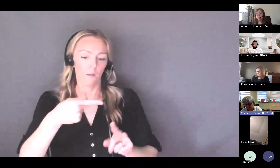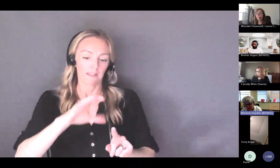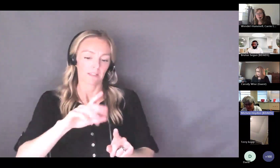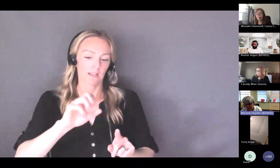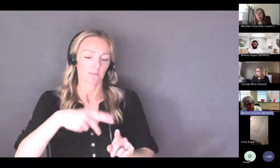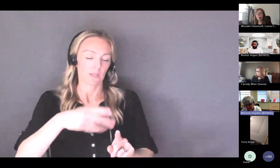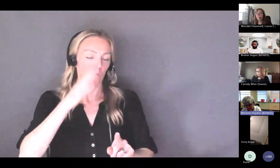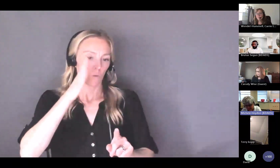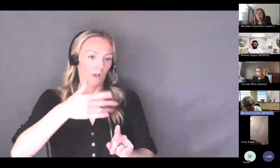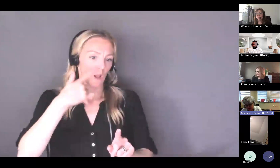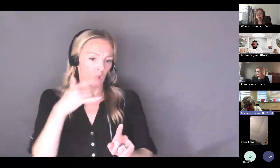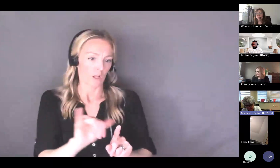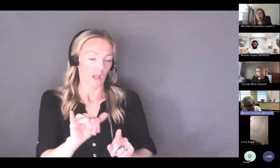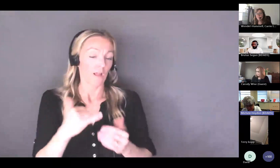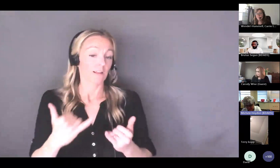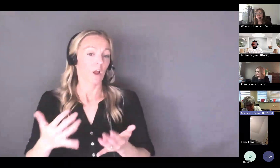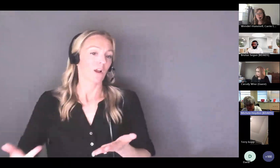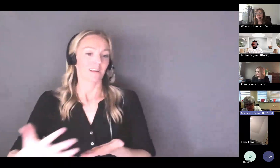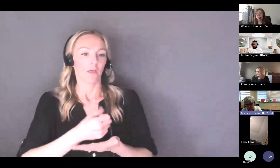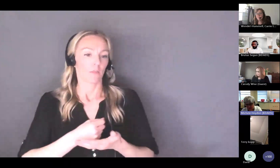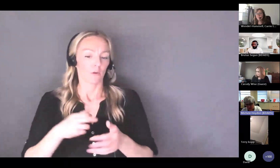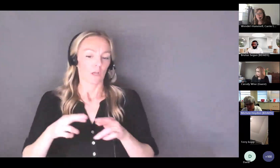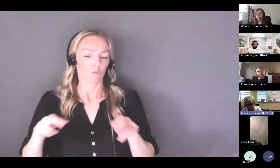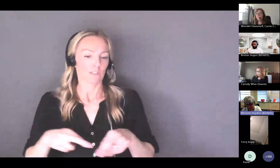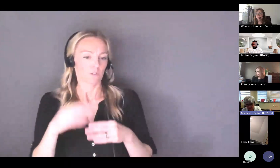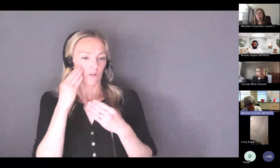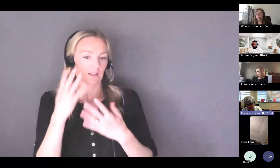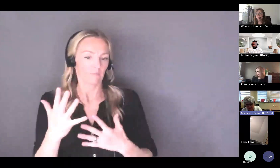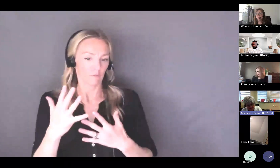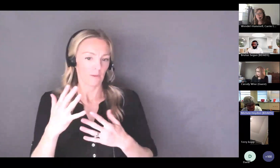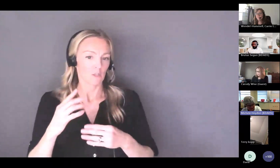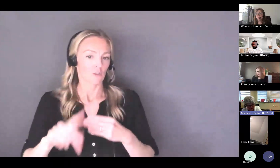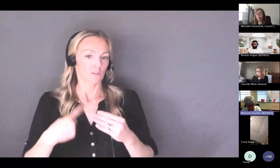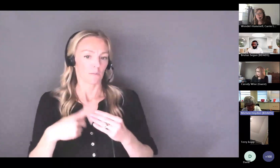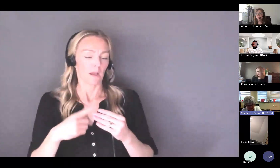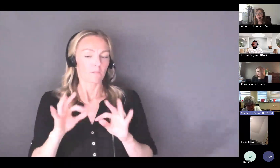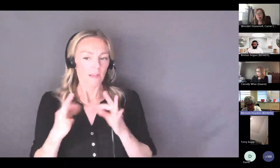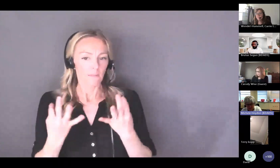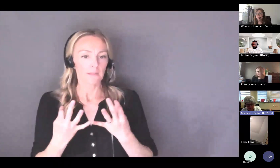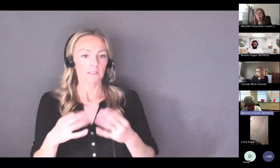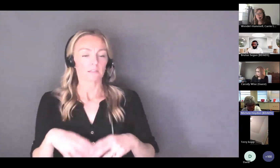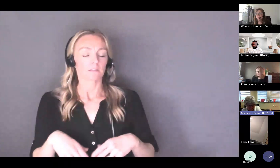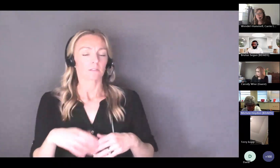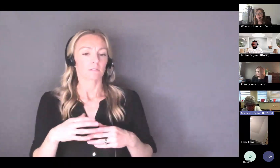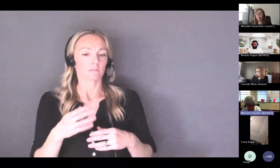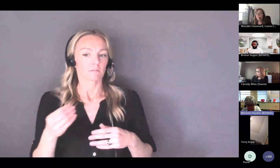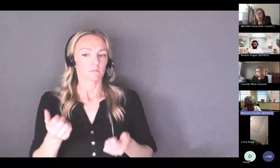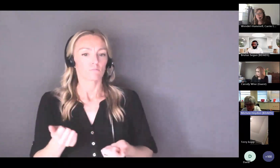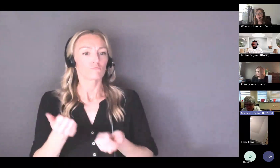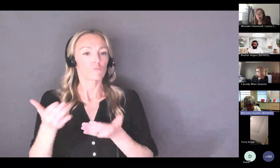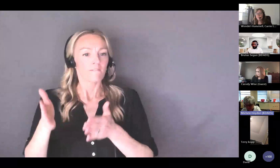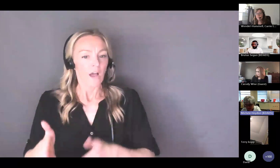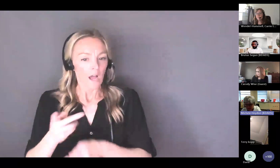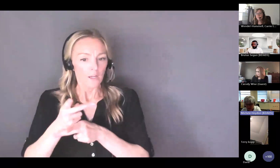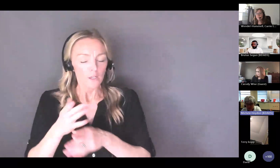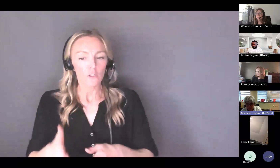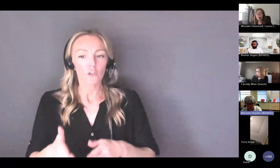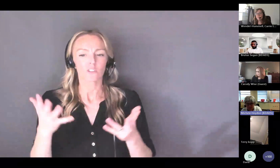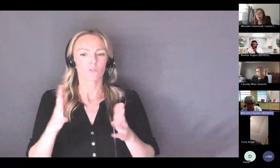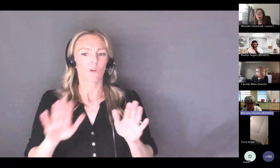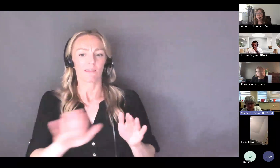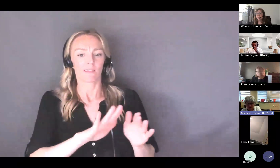like. Right now, they're gathering regional information about what families and providers and everybody's concerned